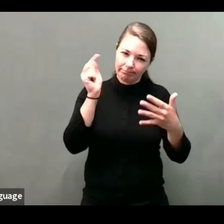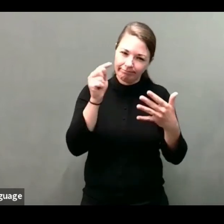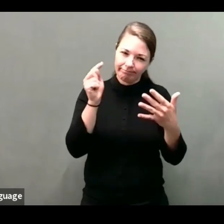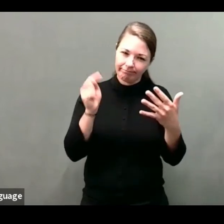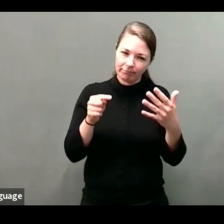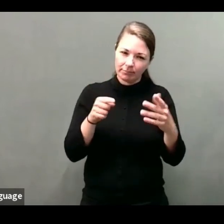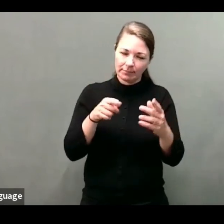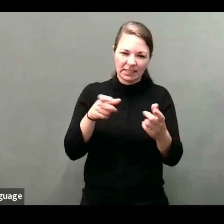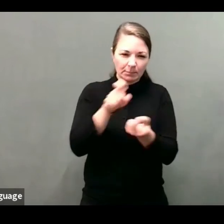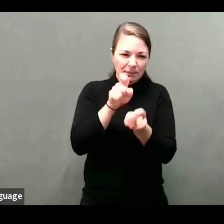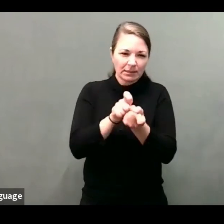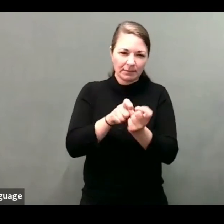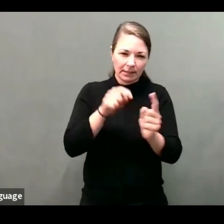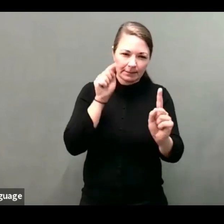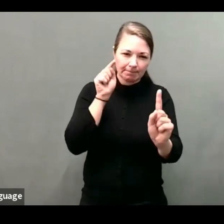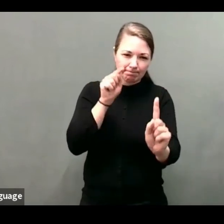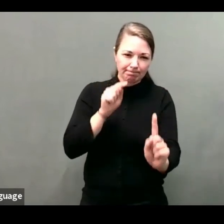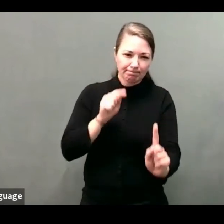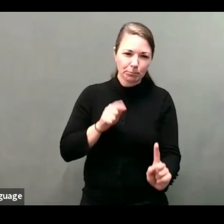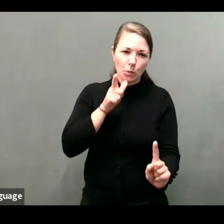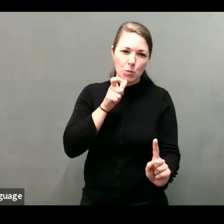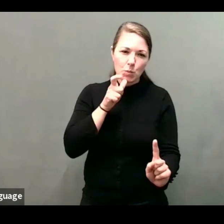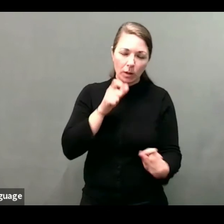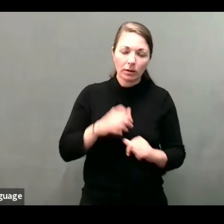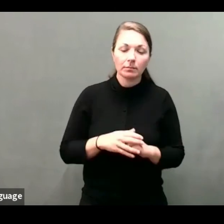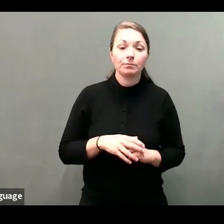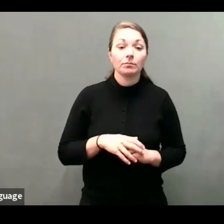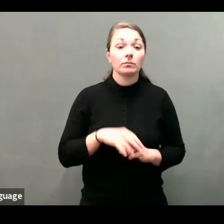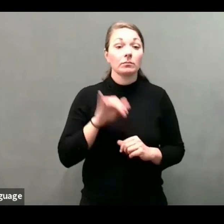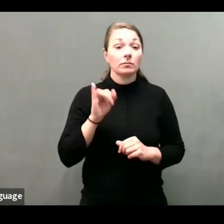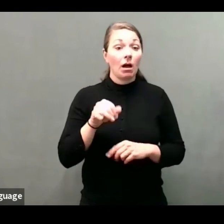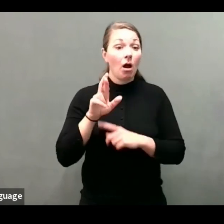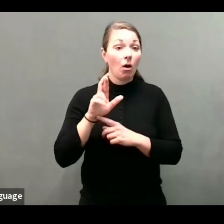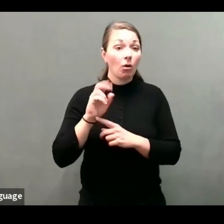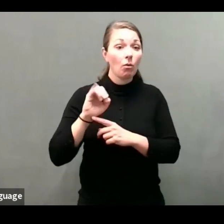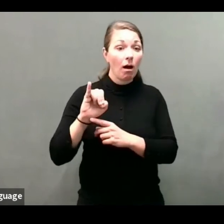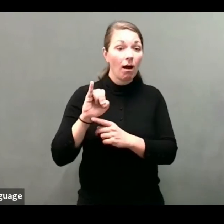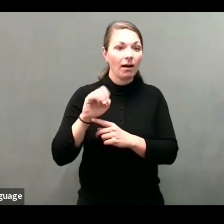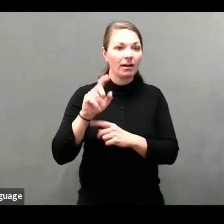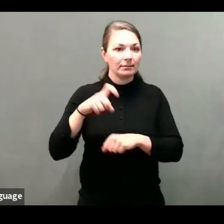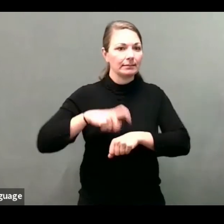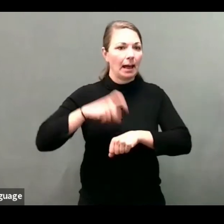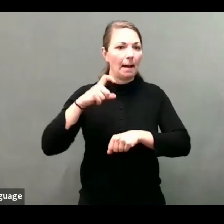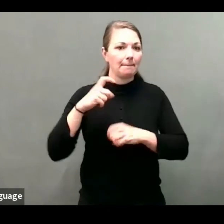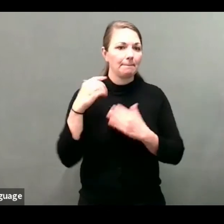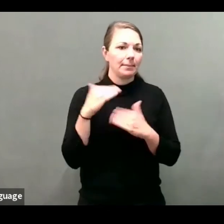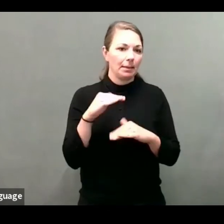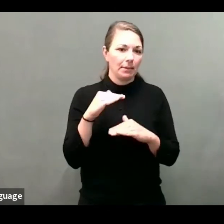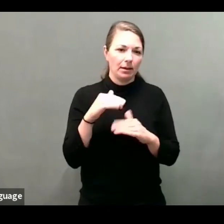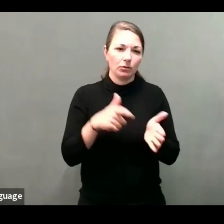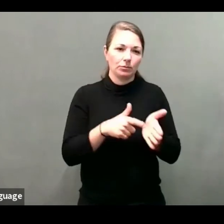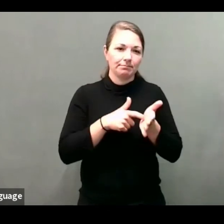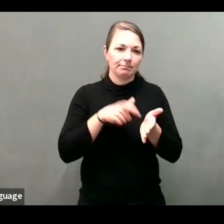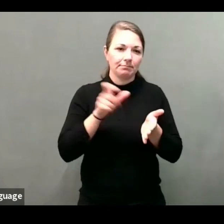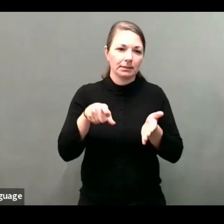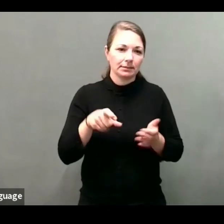then the other important thing is that it's, release of information needs to be time limited in some way.